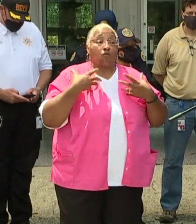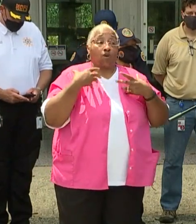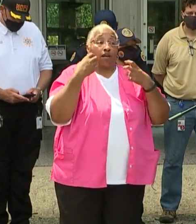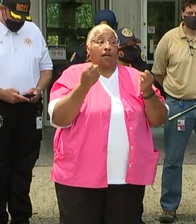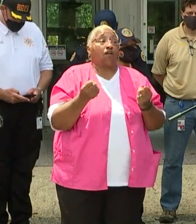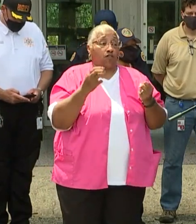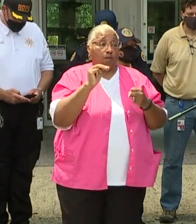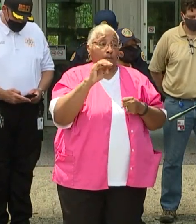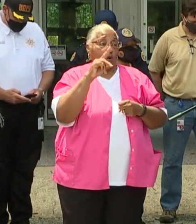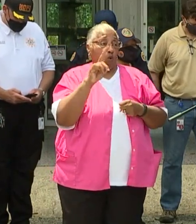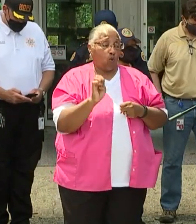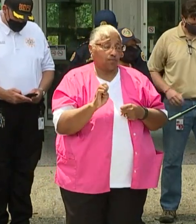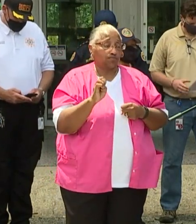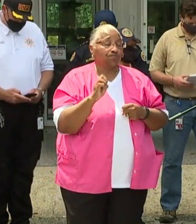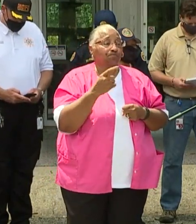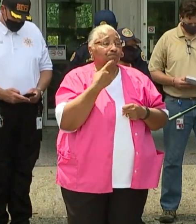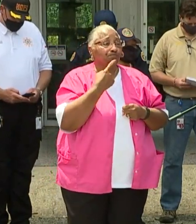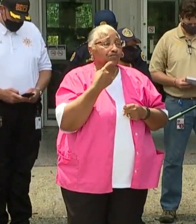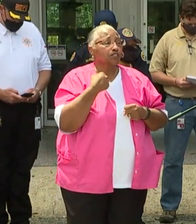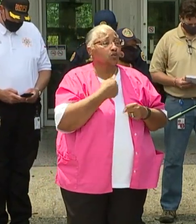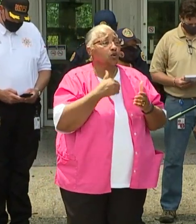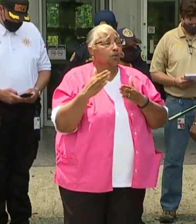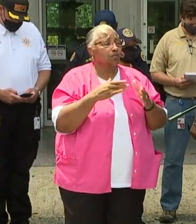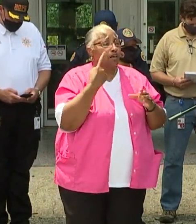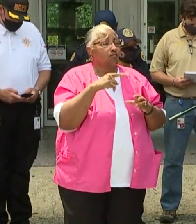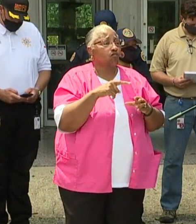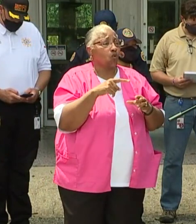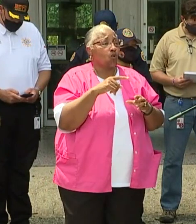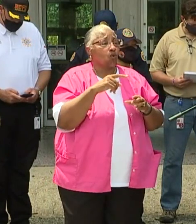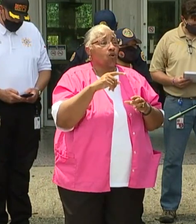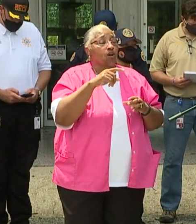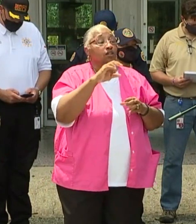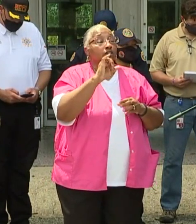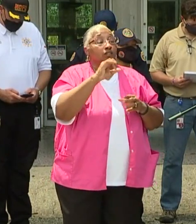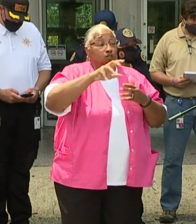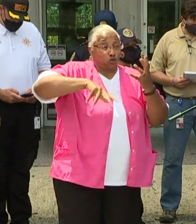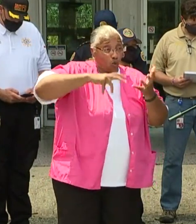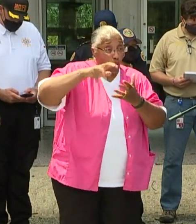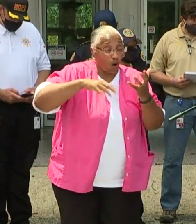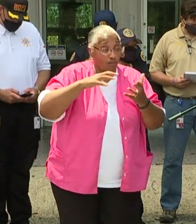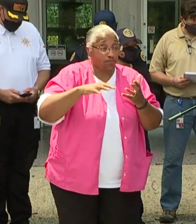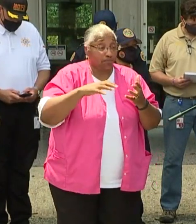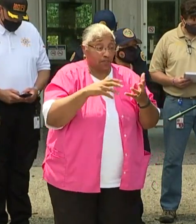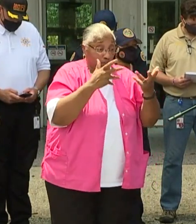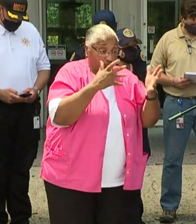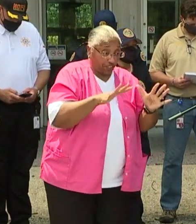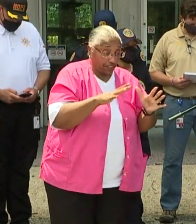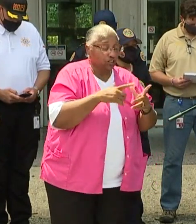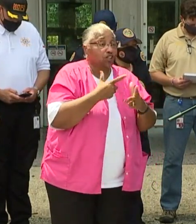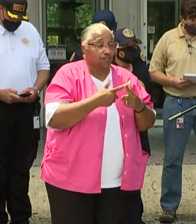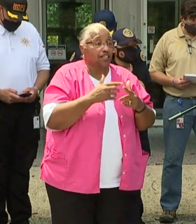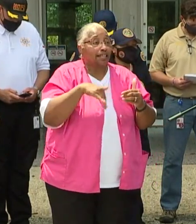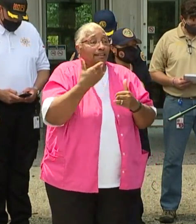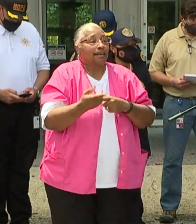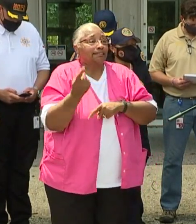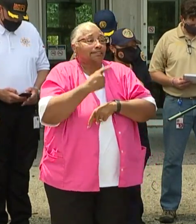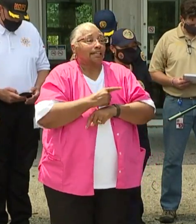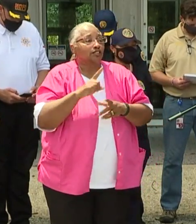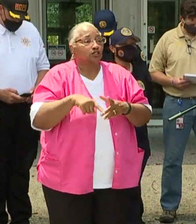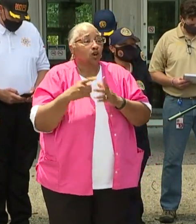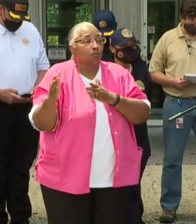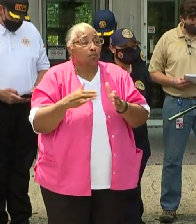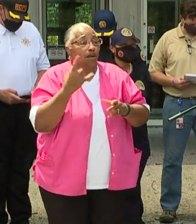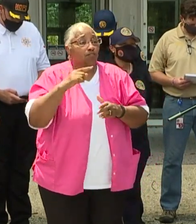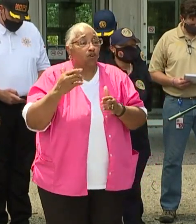said oftentimes that we start preparing for a storm the day after the last one ended, and that's exactly what we're going to do today. So as soon as